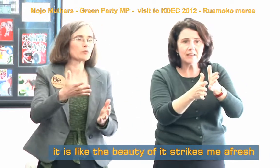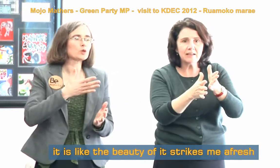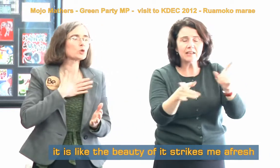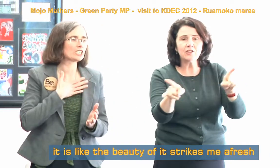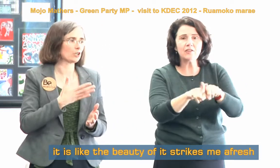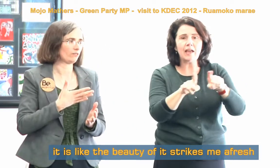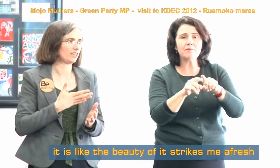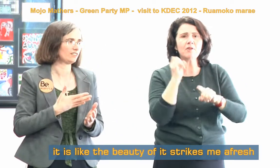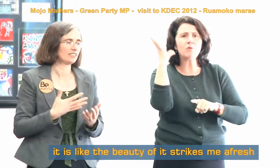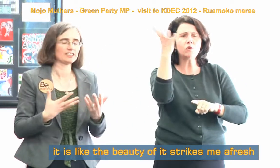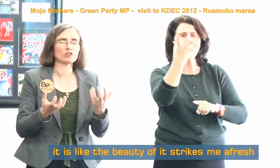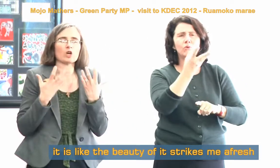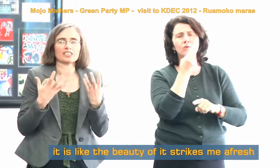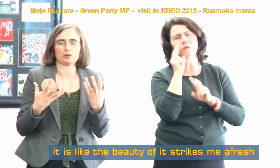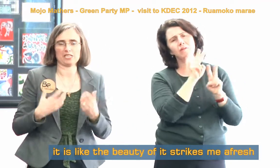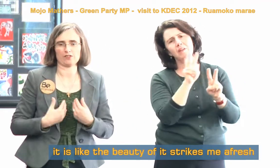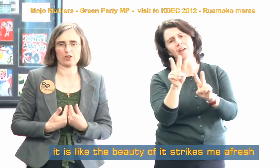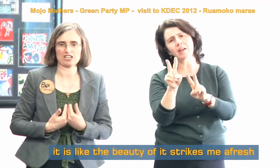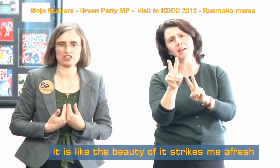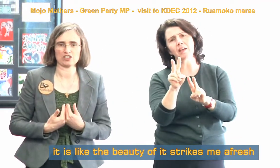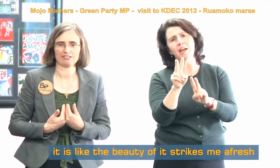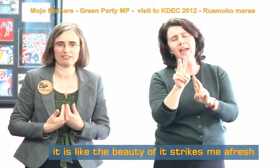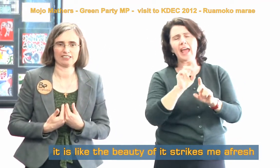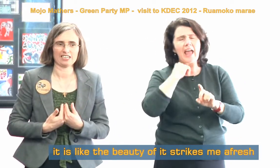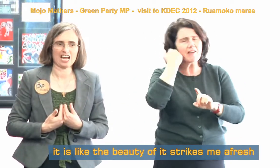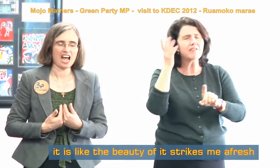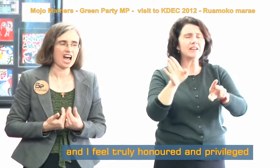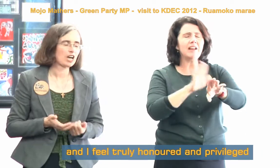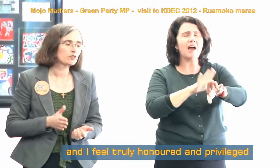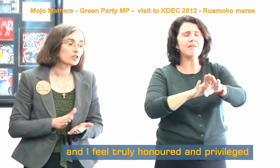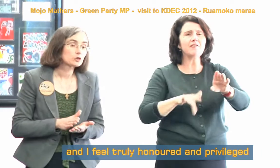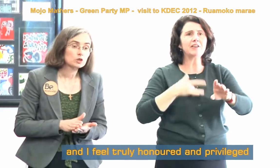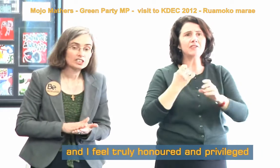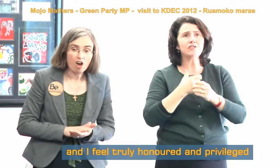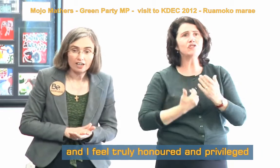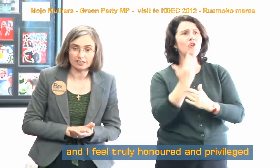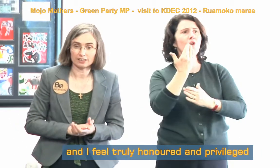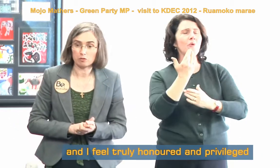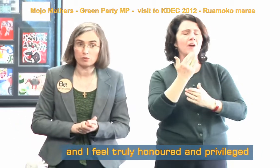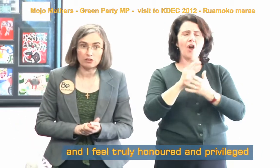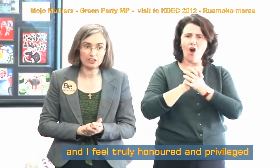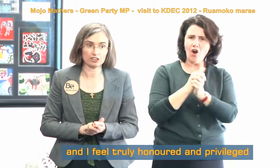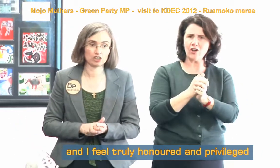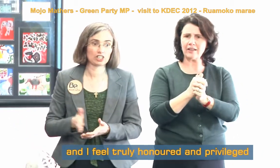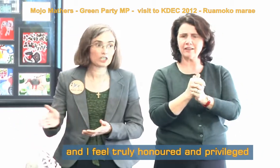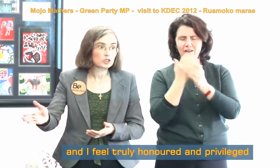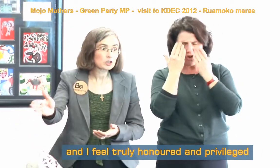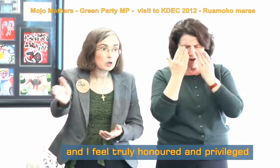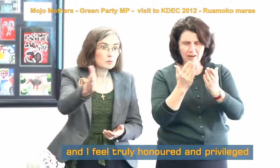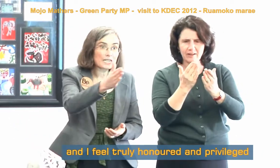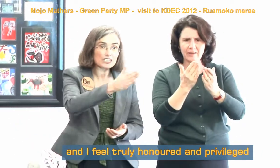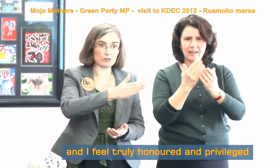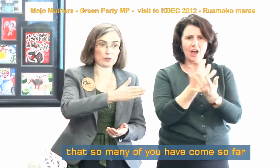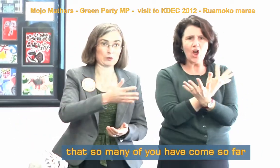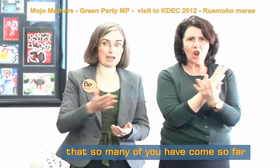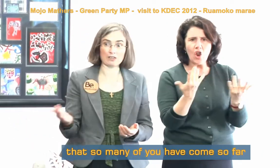it's like the beauty of it strikes me as it. And I feel truly honoured and privileged that